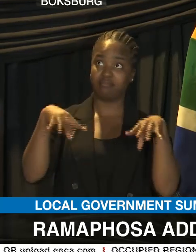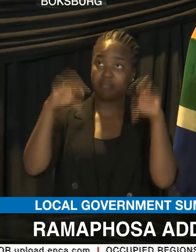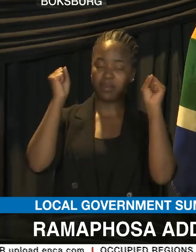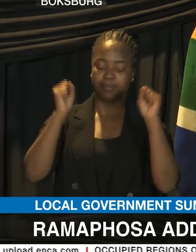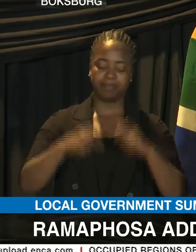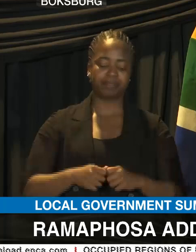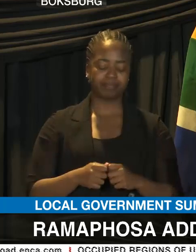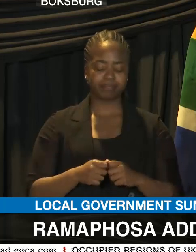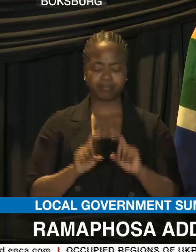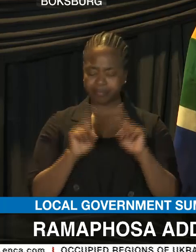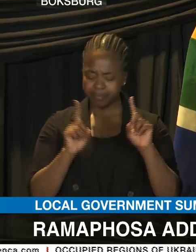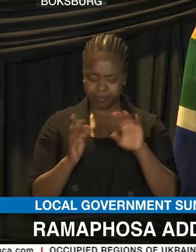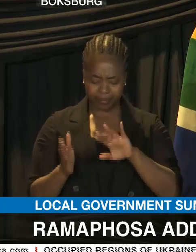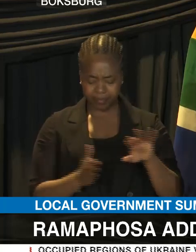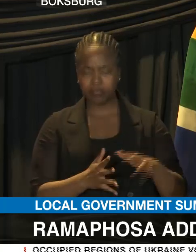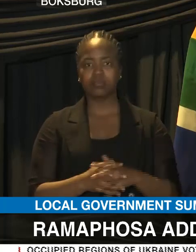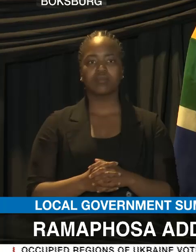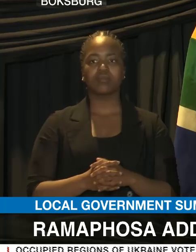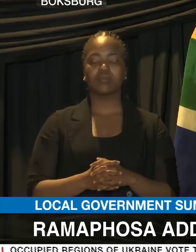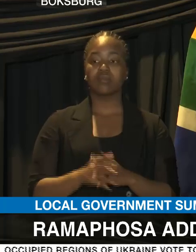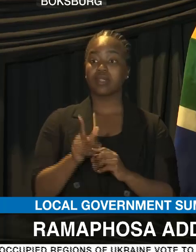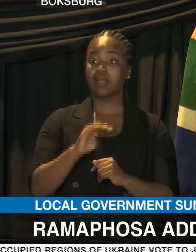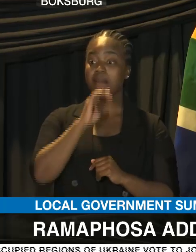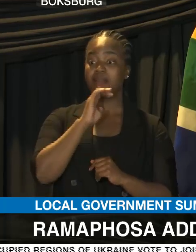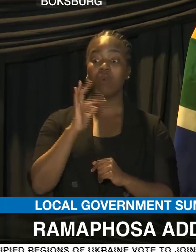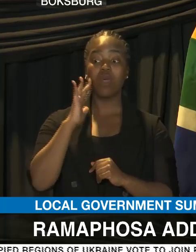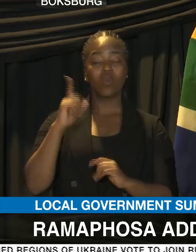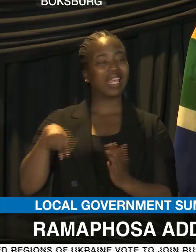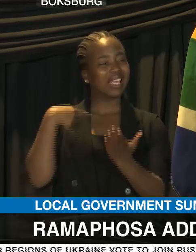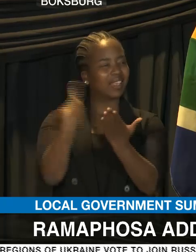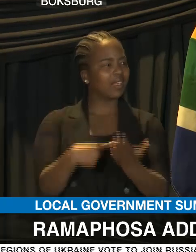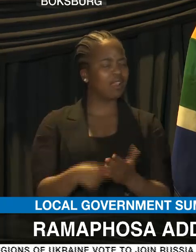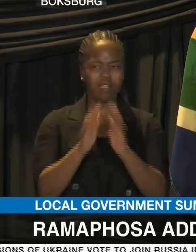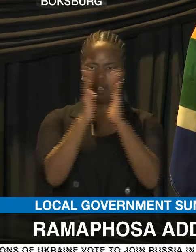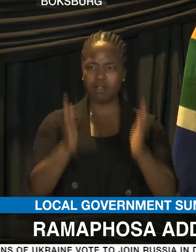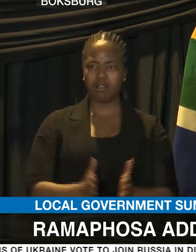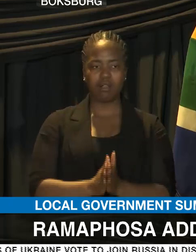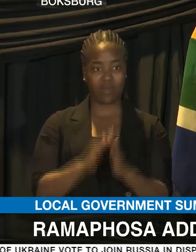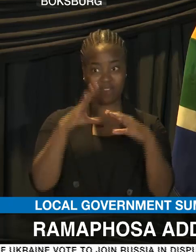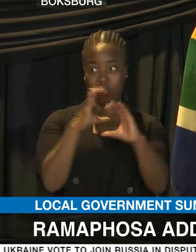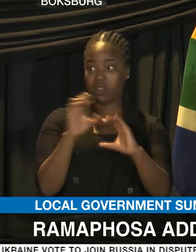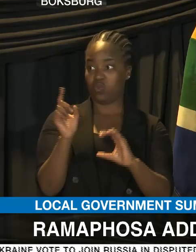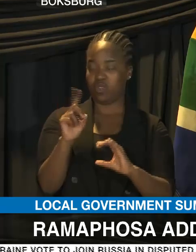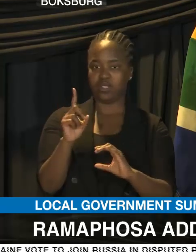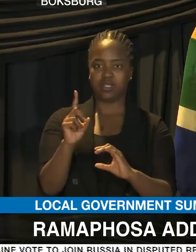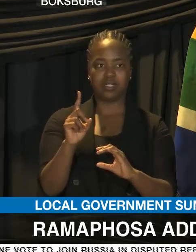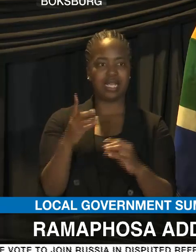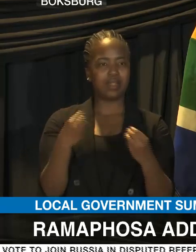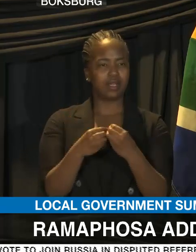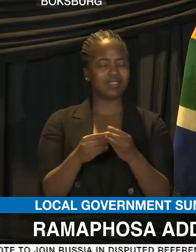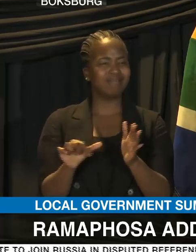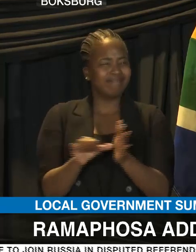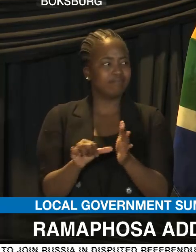But what I'm saying is that it also means, as we address all these issues, we must also focus on